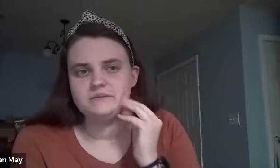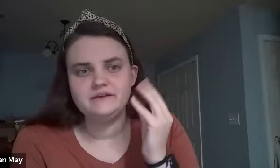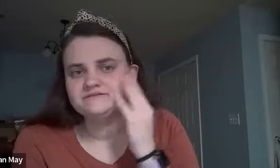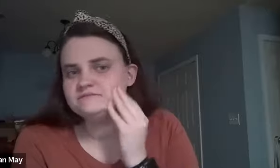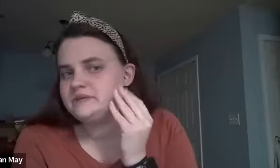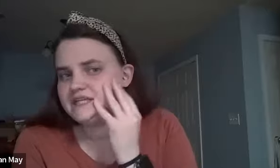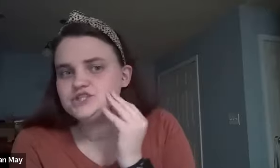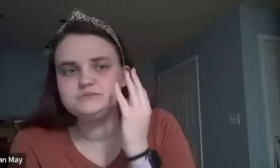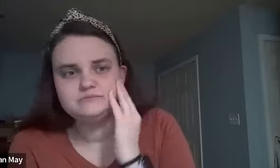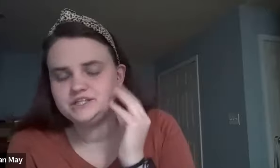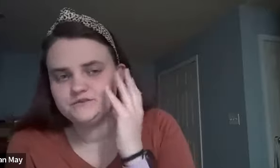me. Peach and peach fuzz.